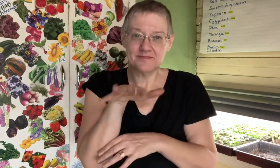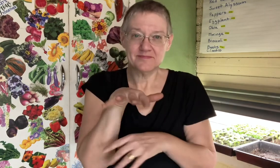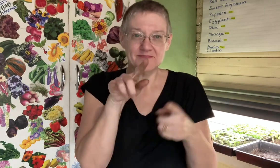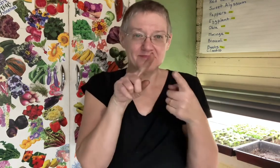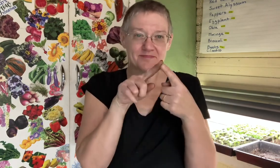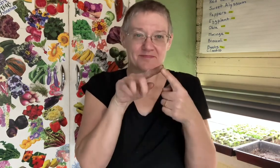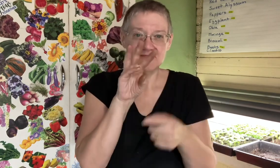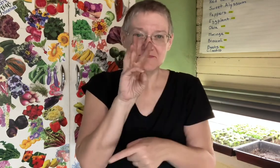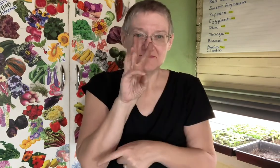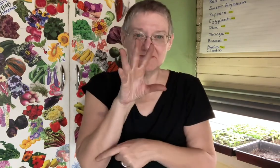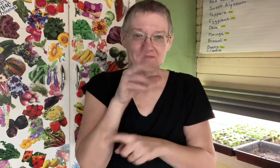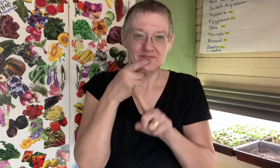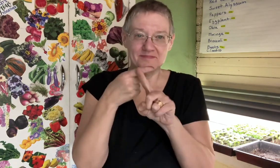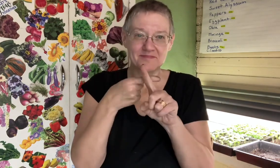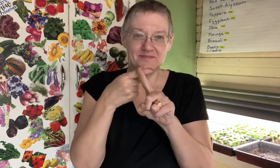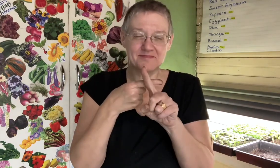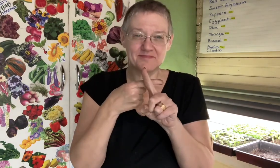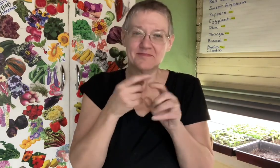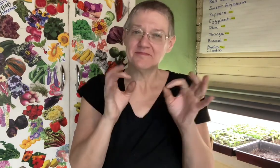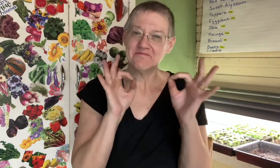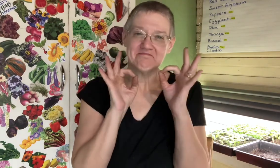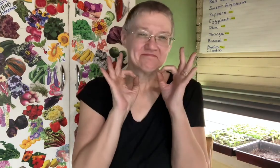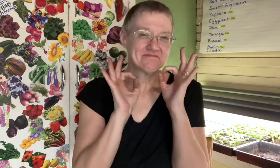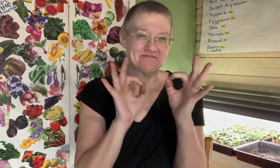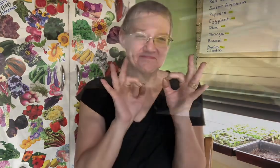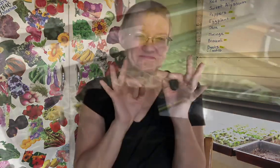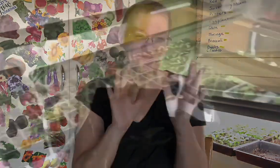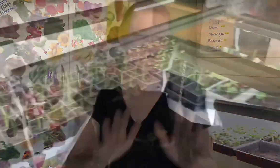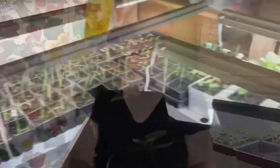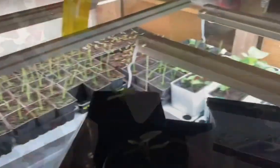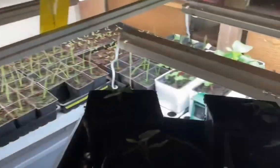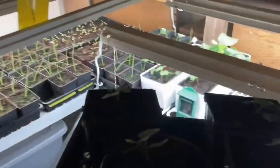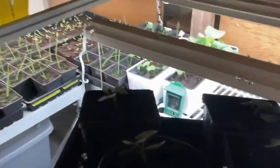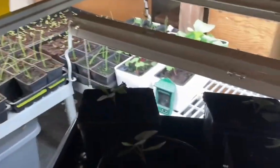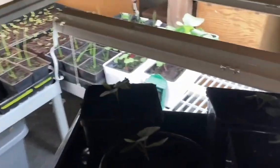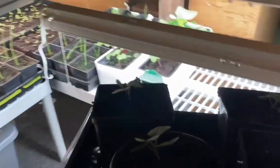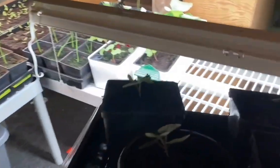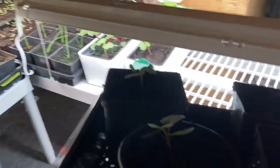room tends to run 55 to 65 degrees. And that's just going to be perfect.